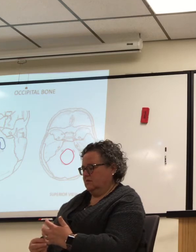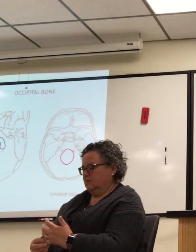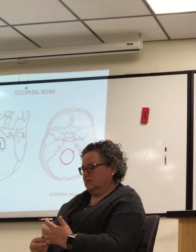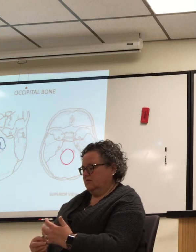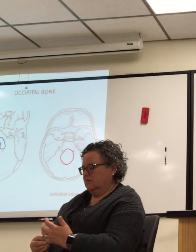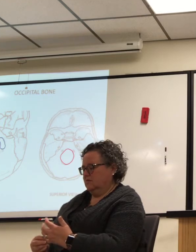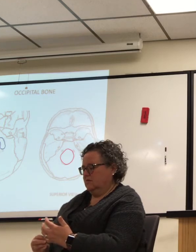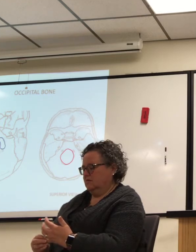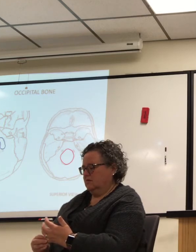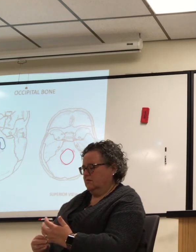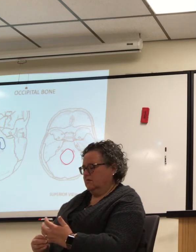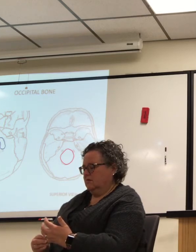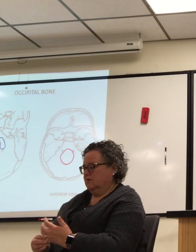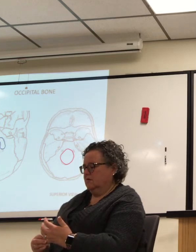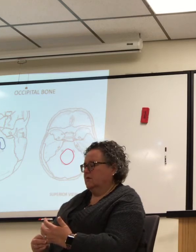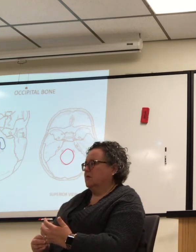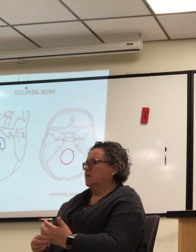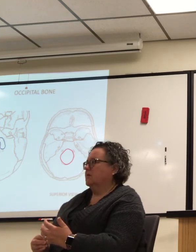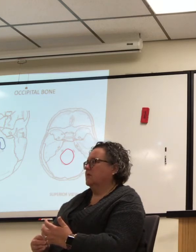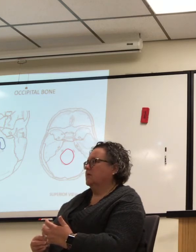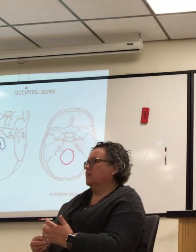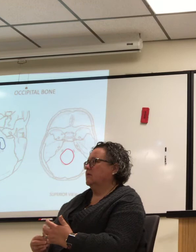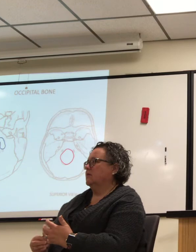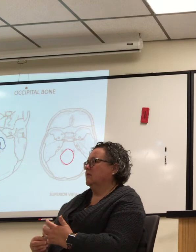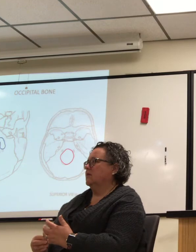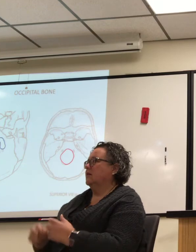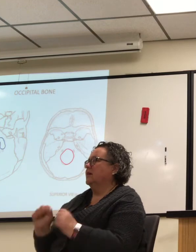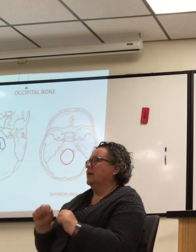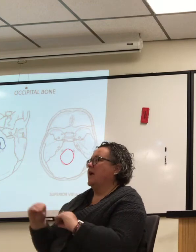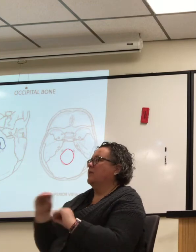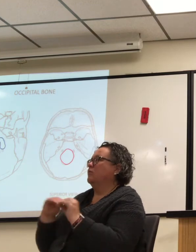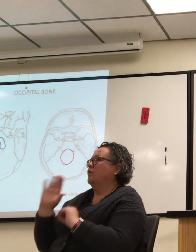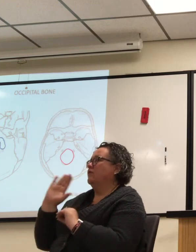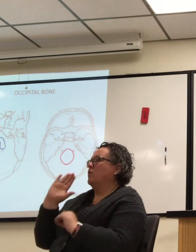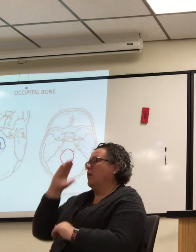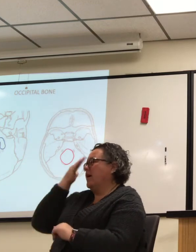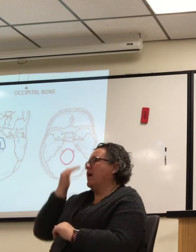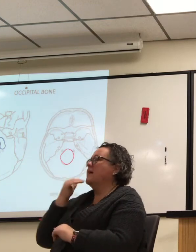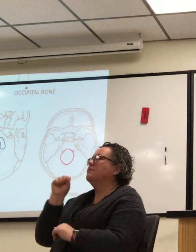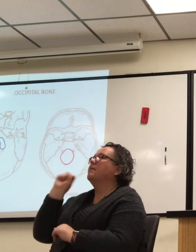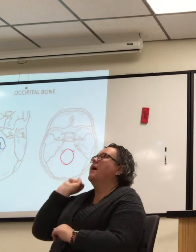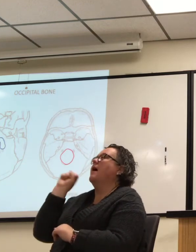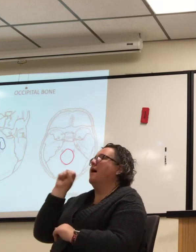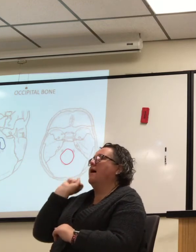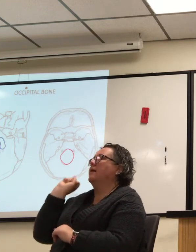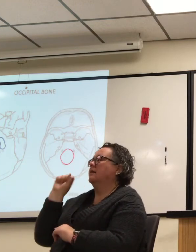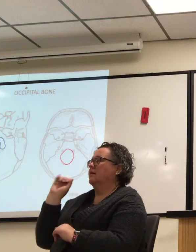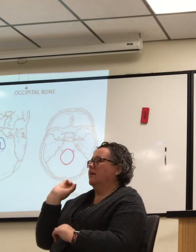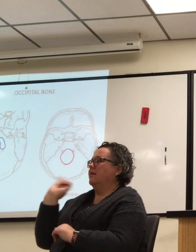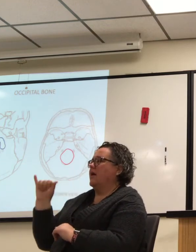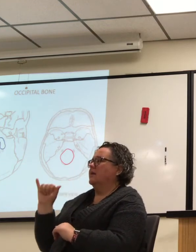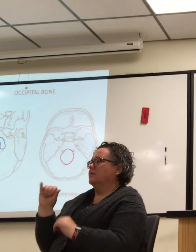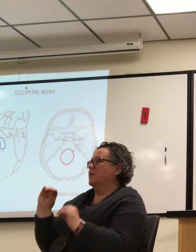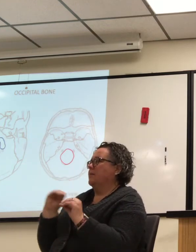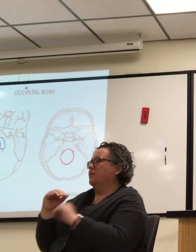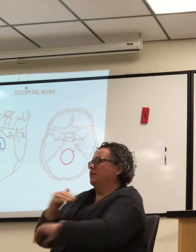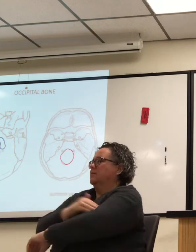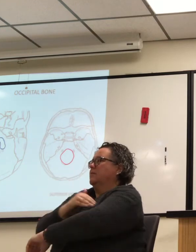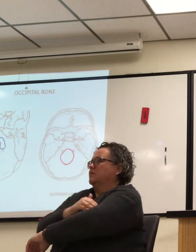You can move the skull backwards, move your head back by attaching there. And so I would kind of put, I'll use orange.